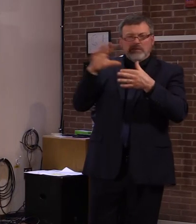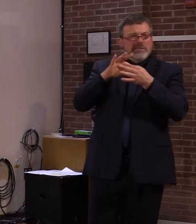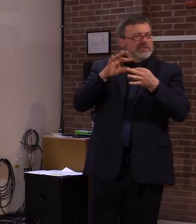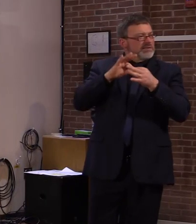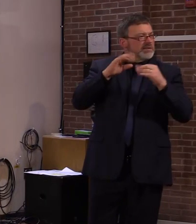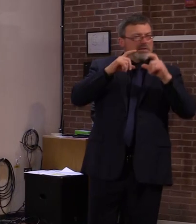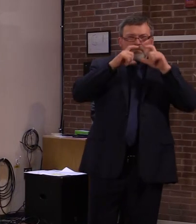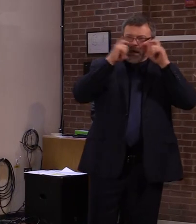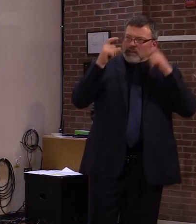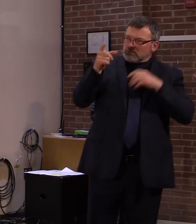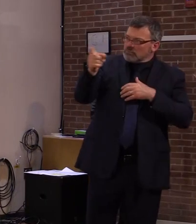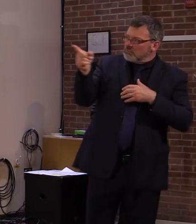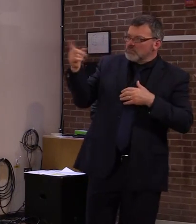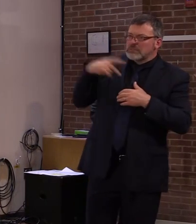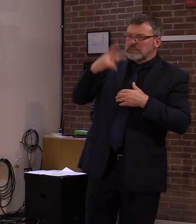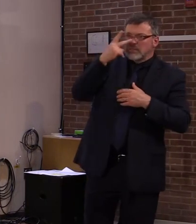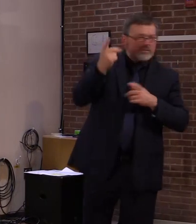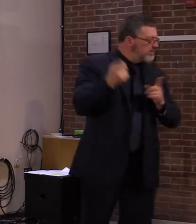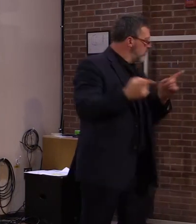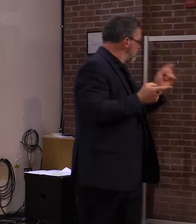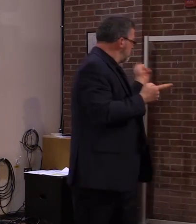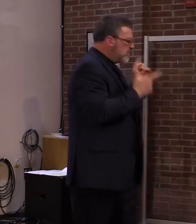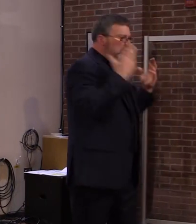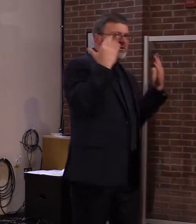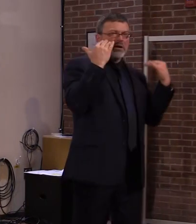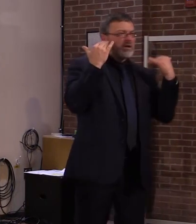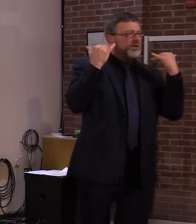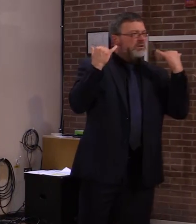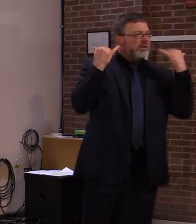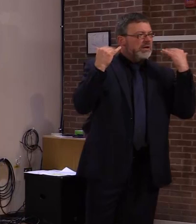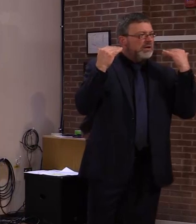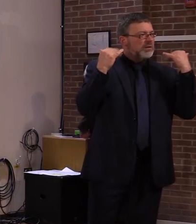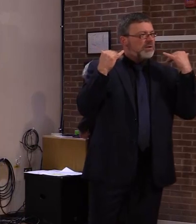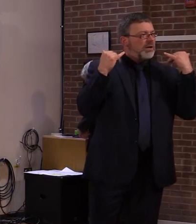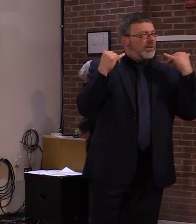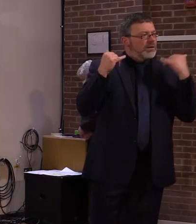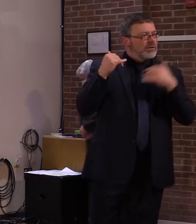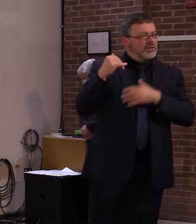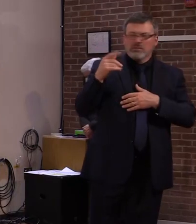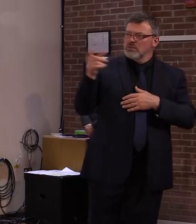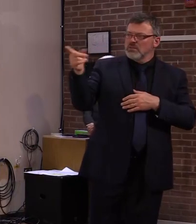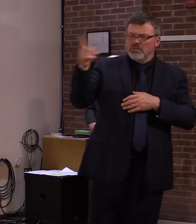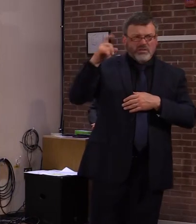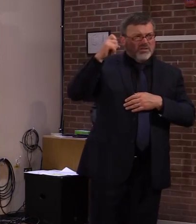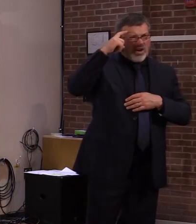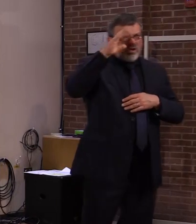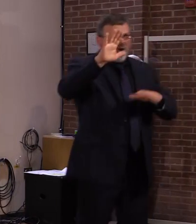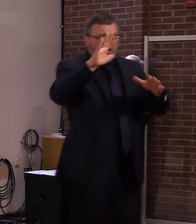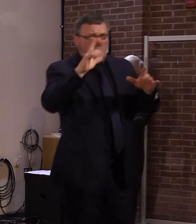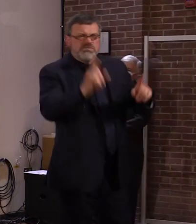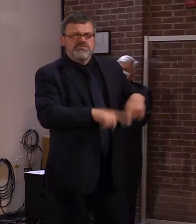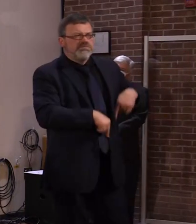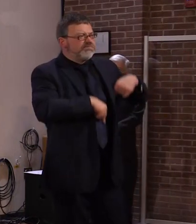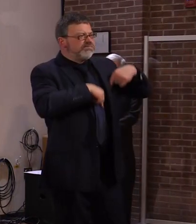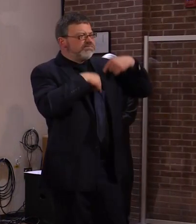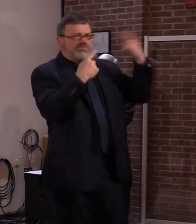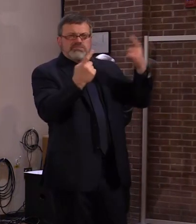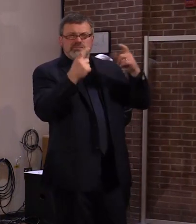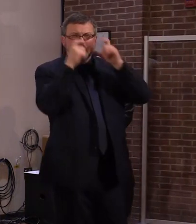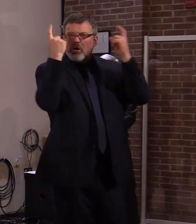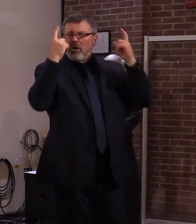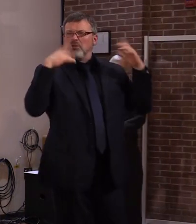change? Well, you know, we've been providing guidance for a few weeks now that when you're in